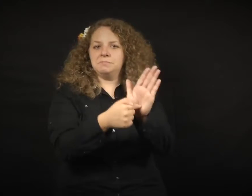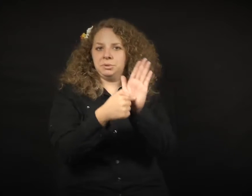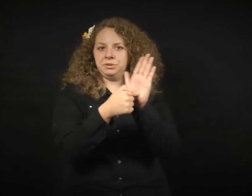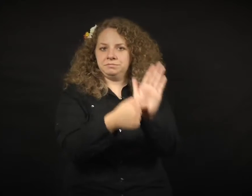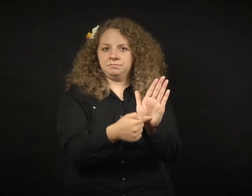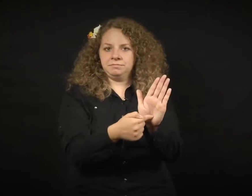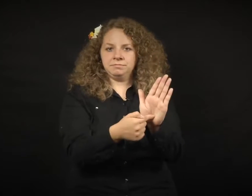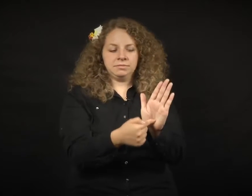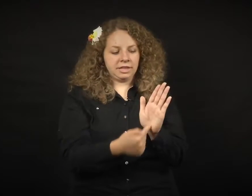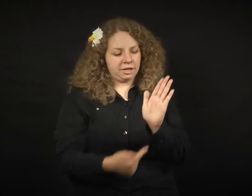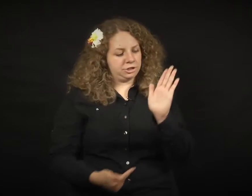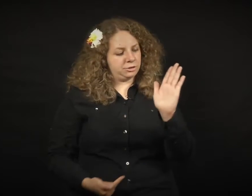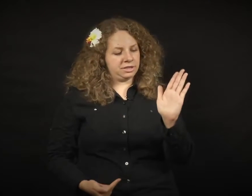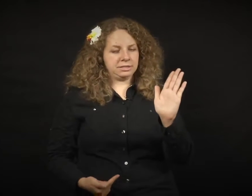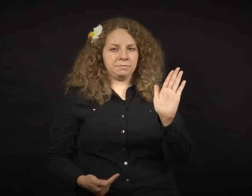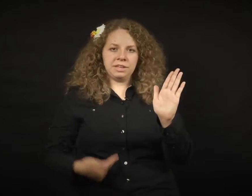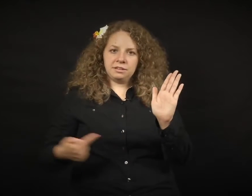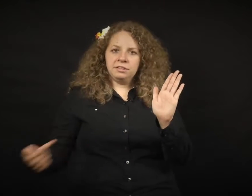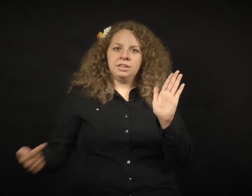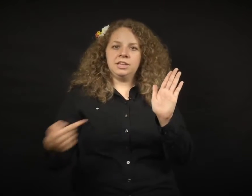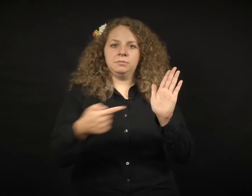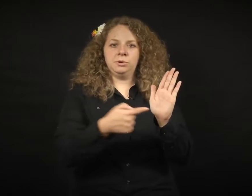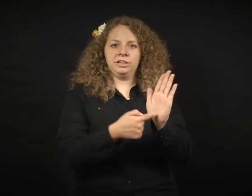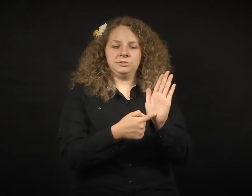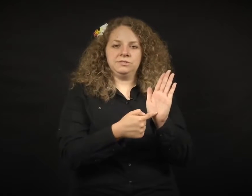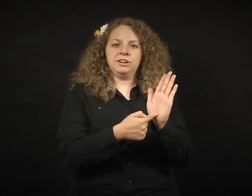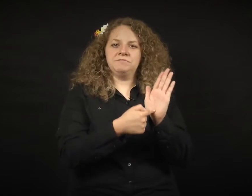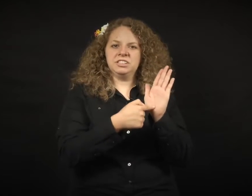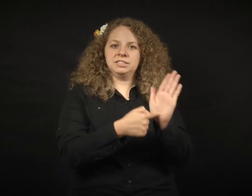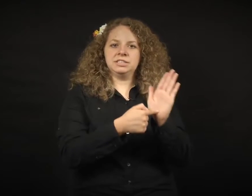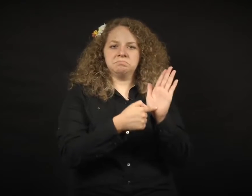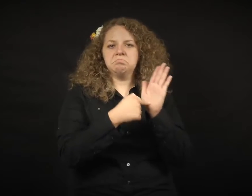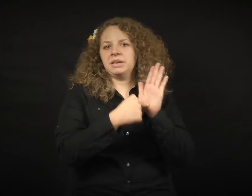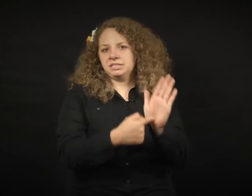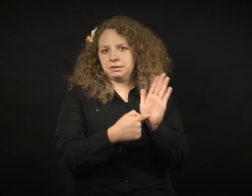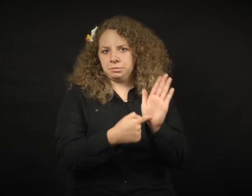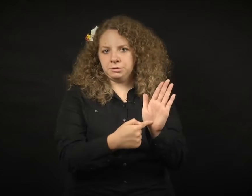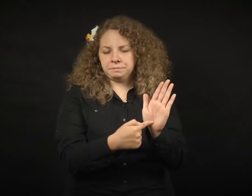Example, like you're showing something and pointing to it for emphasis. My example,